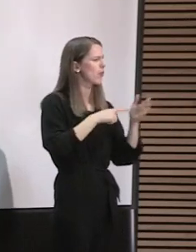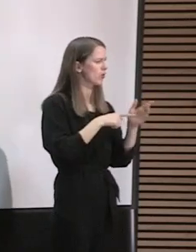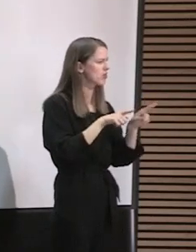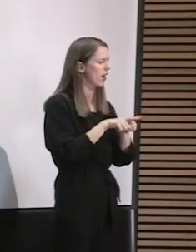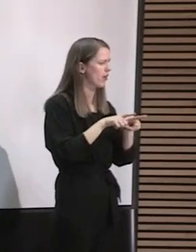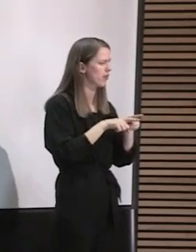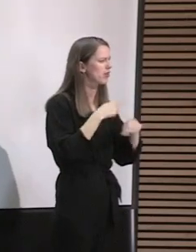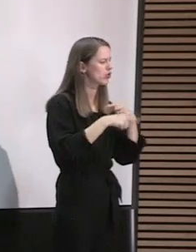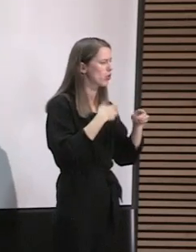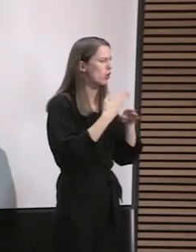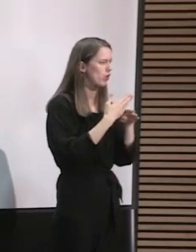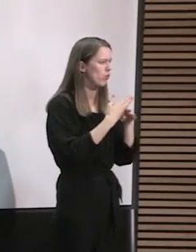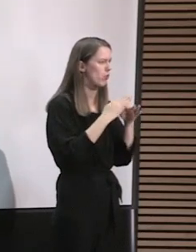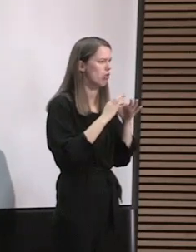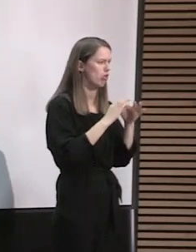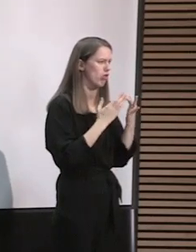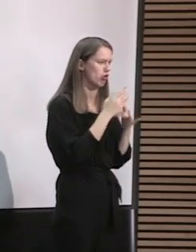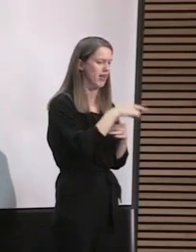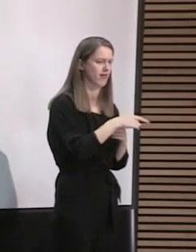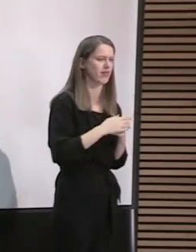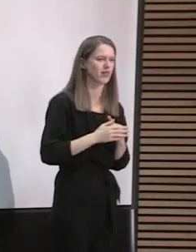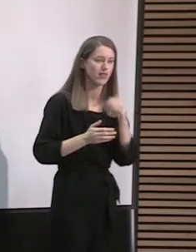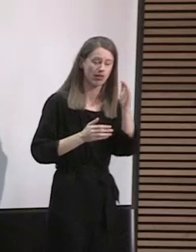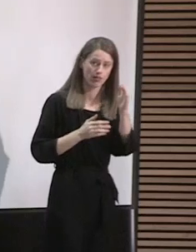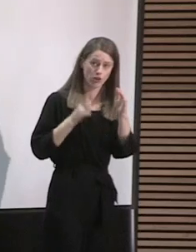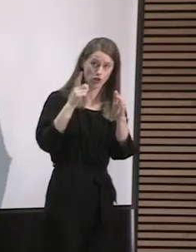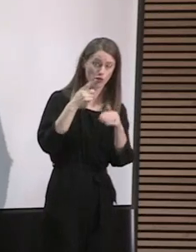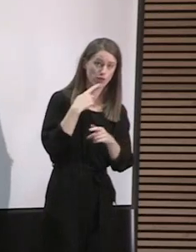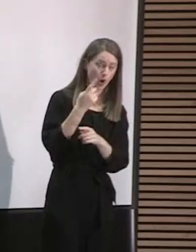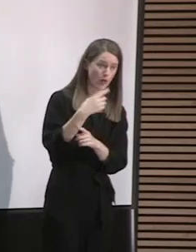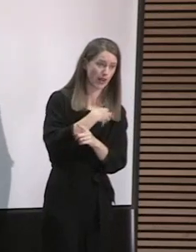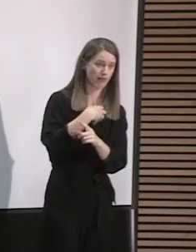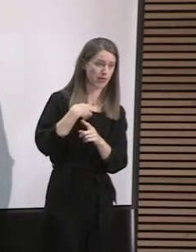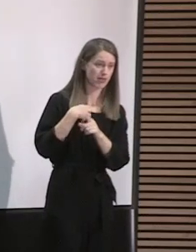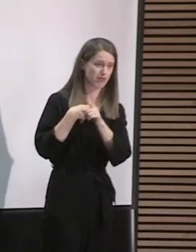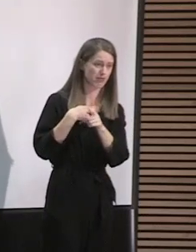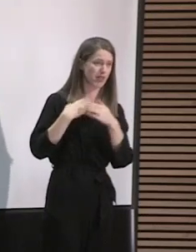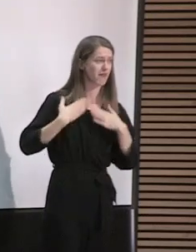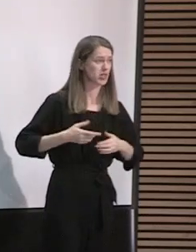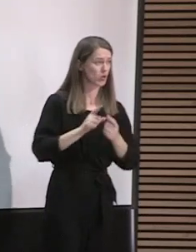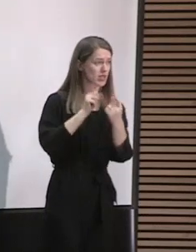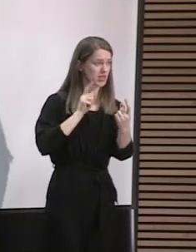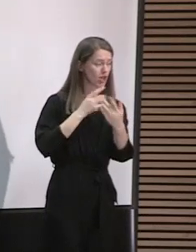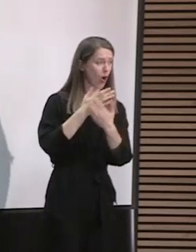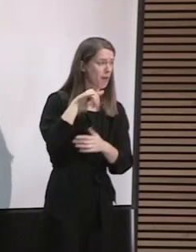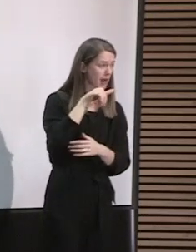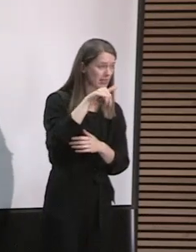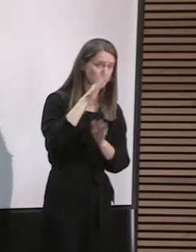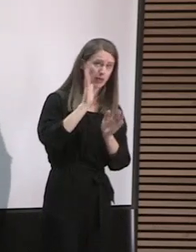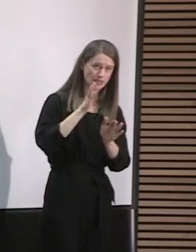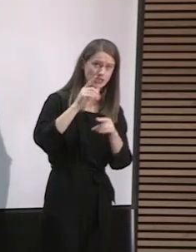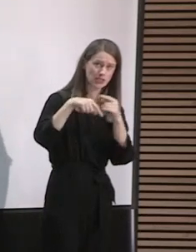continue to work through with our transport colleagues. Then advise the government that the physical distancing on planes needs to